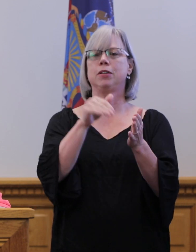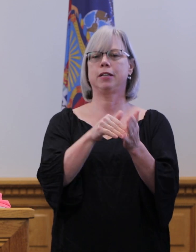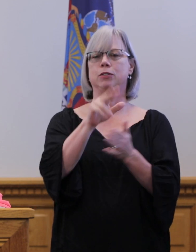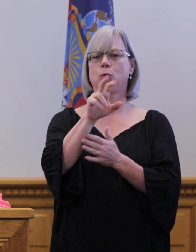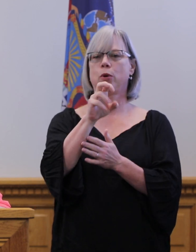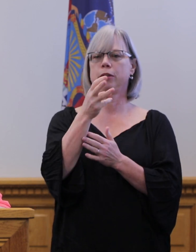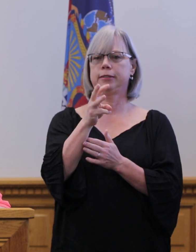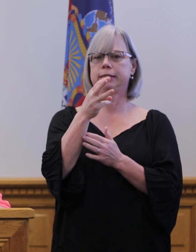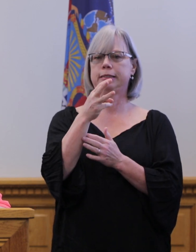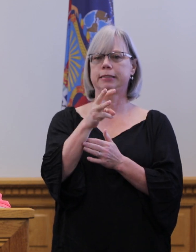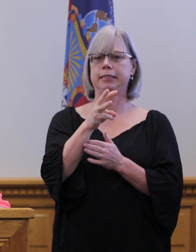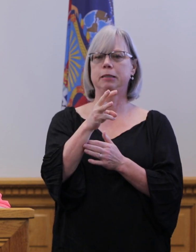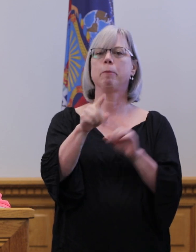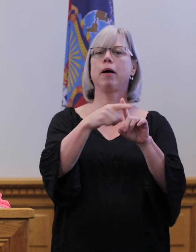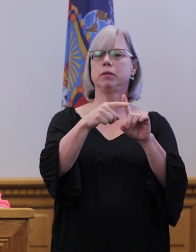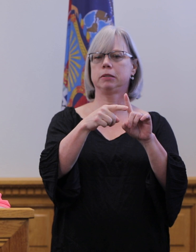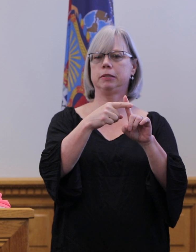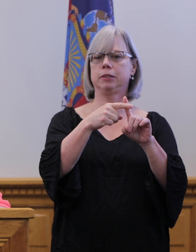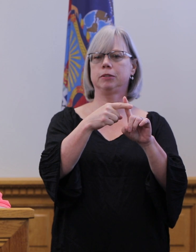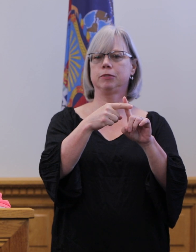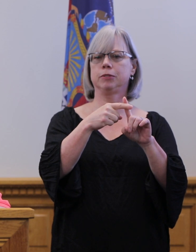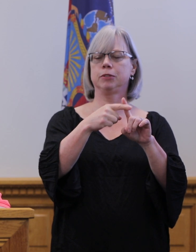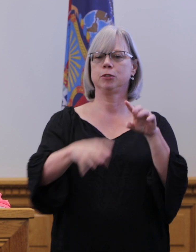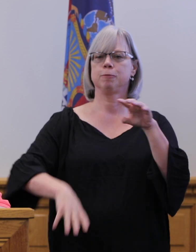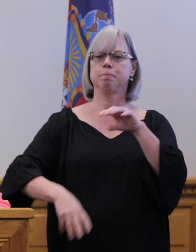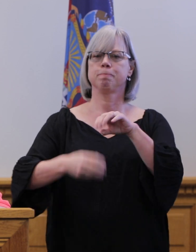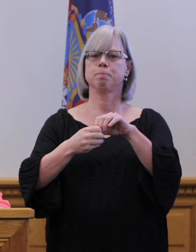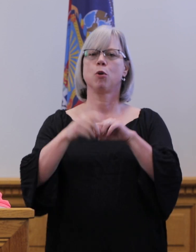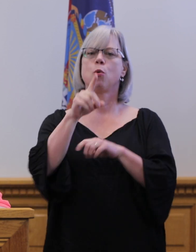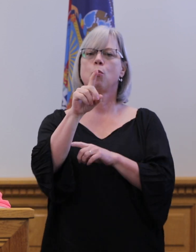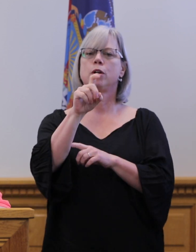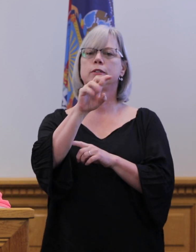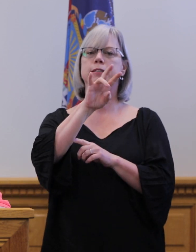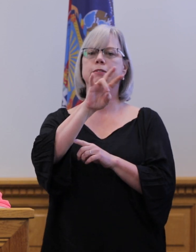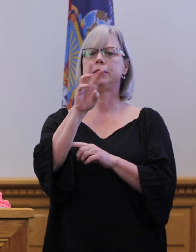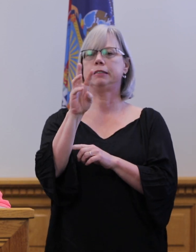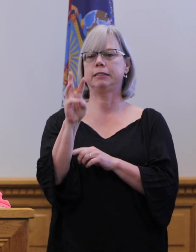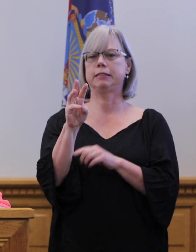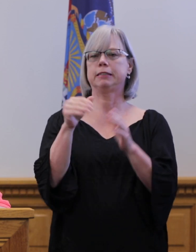7,316 cumulative positive cases. We've received